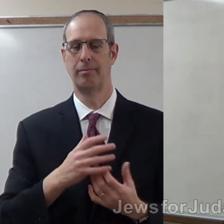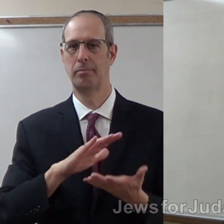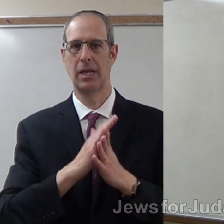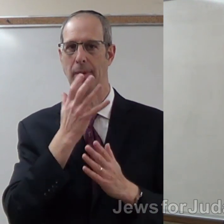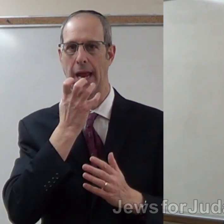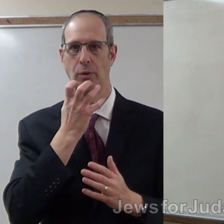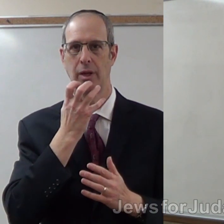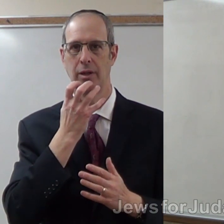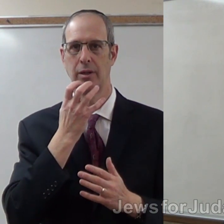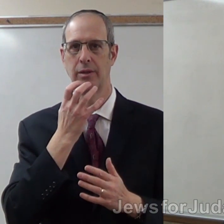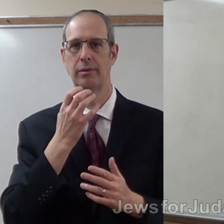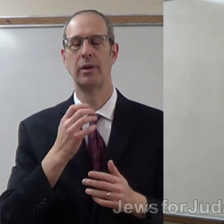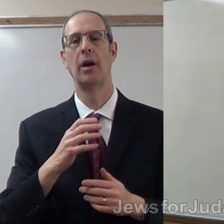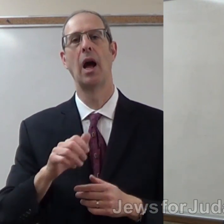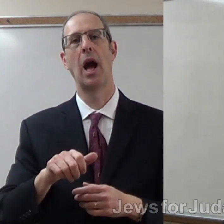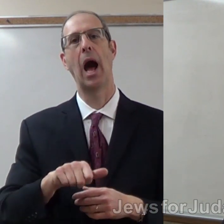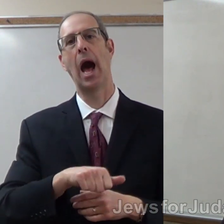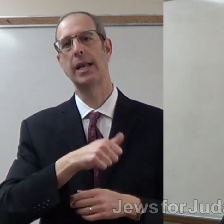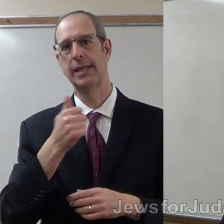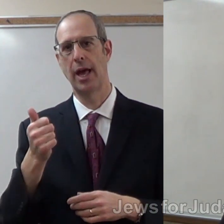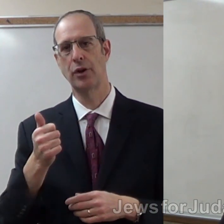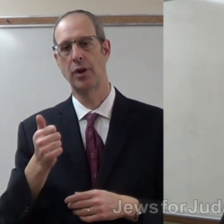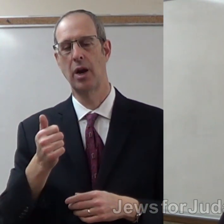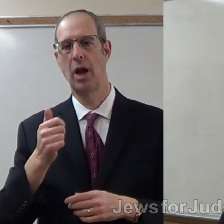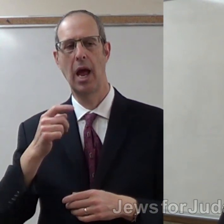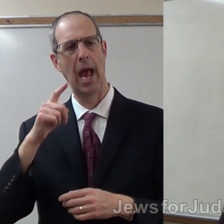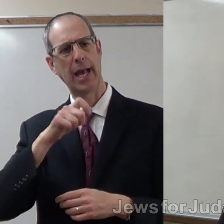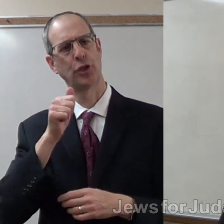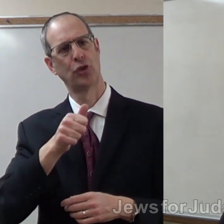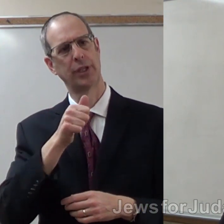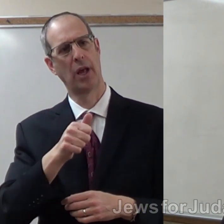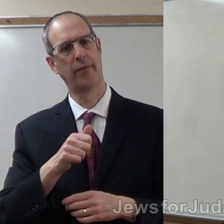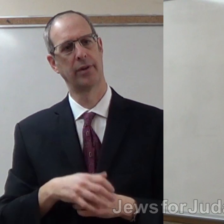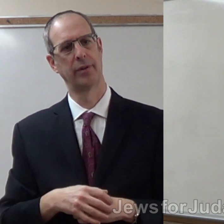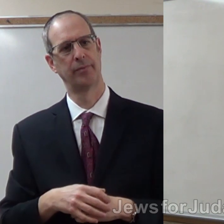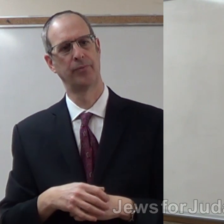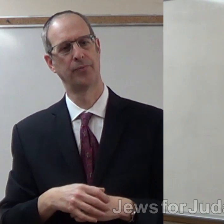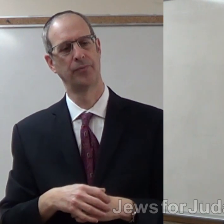Another thing to do is to ask yourself,